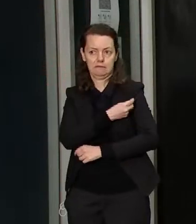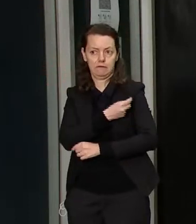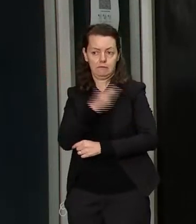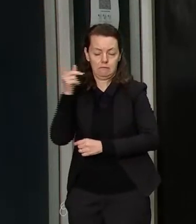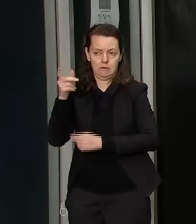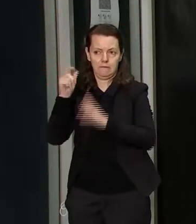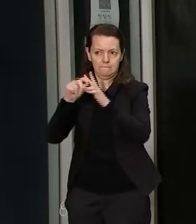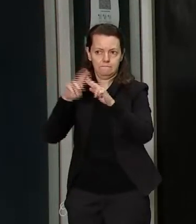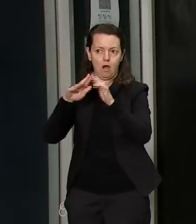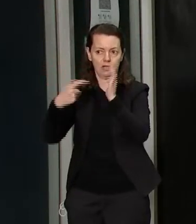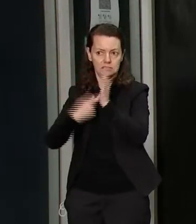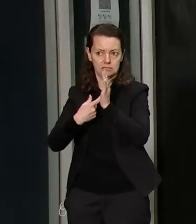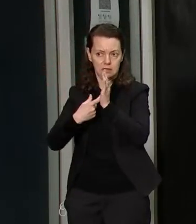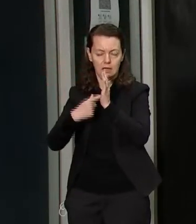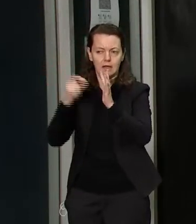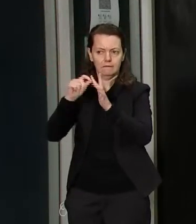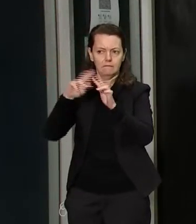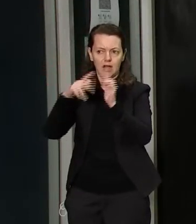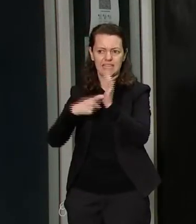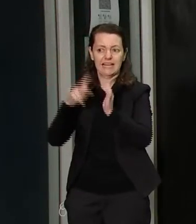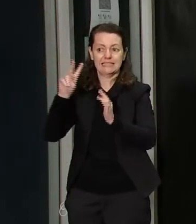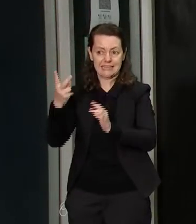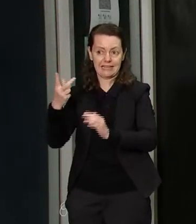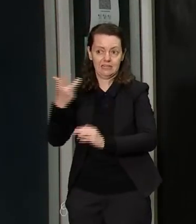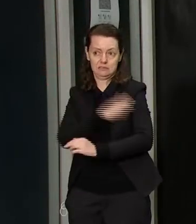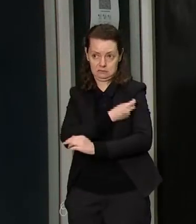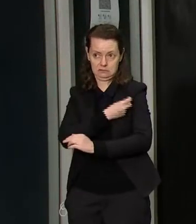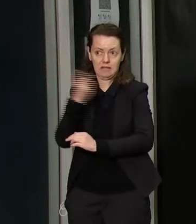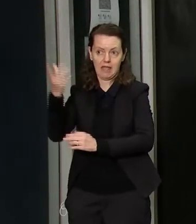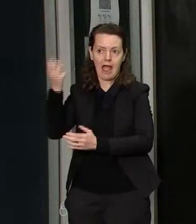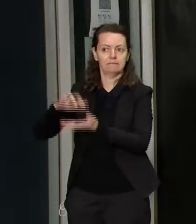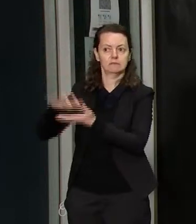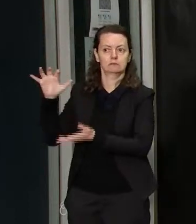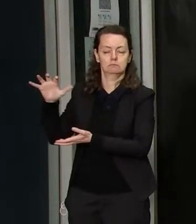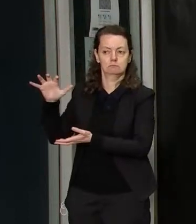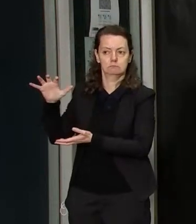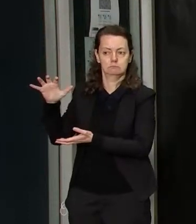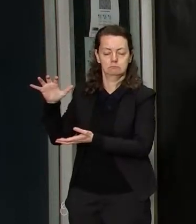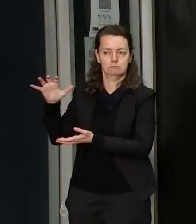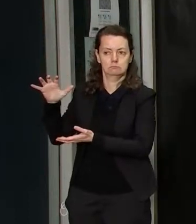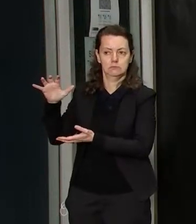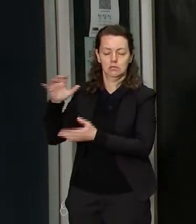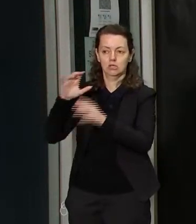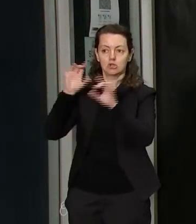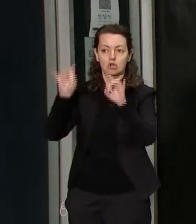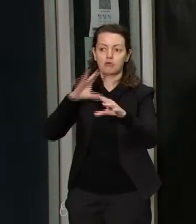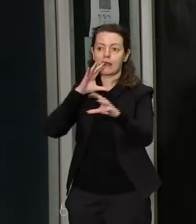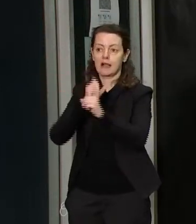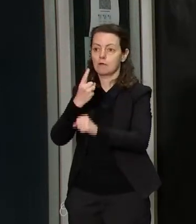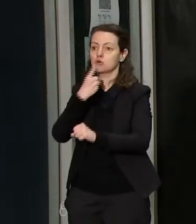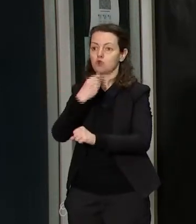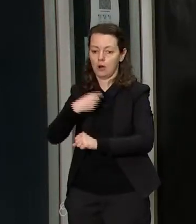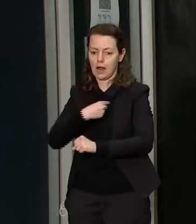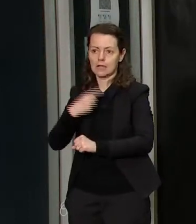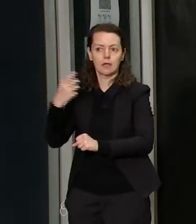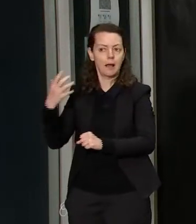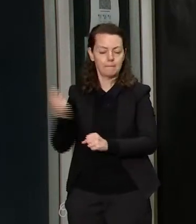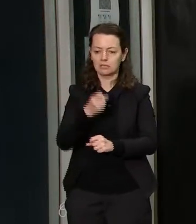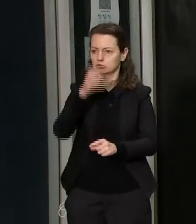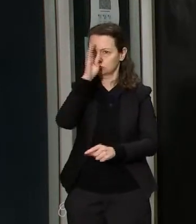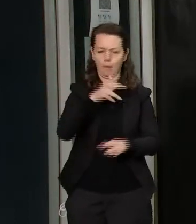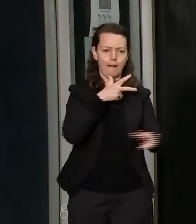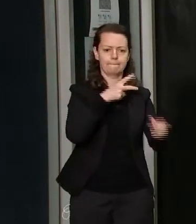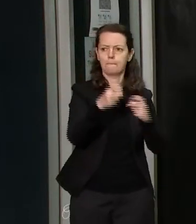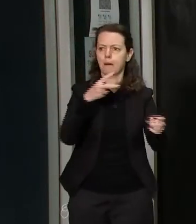deliver all of the vaccines that you have. This was, a communication, a direction to states and territories. Don't worry about